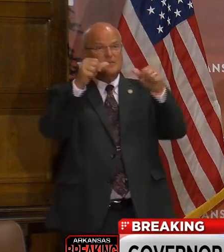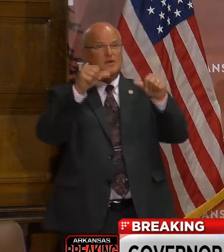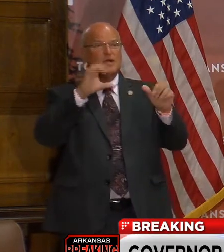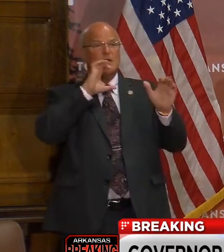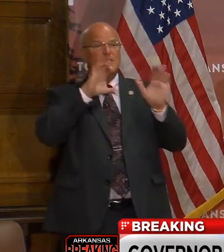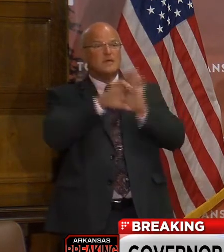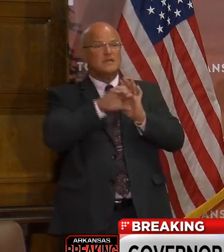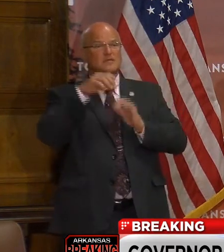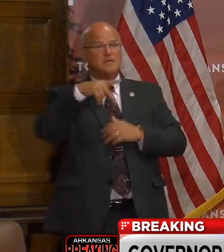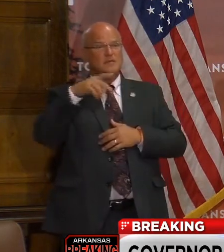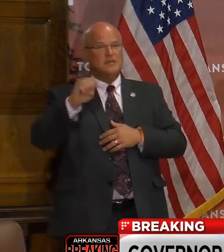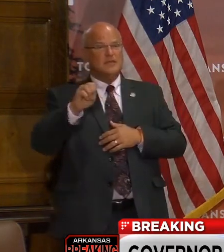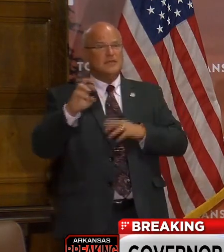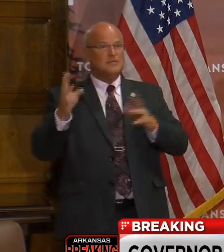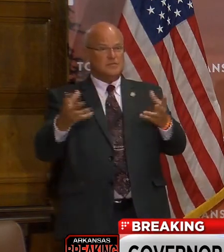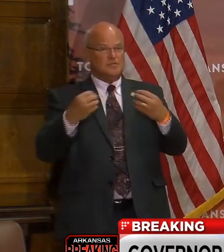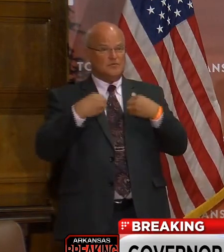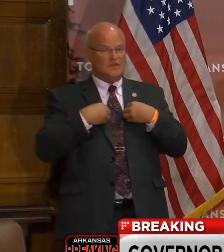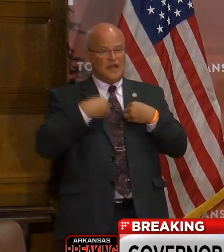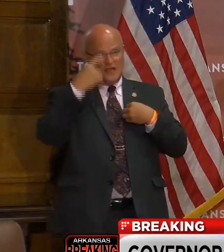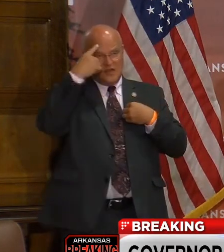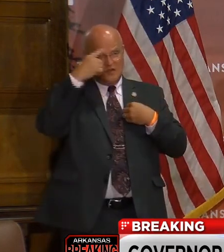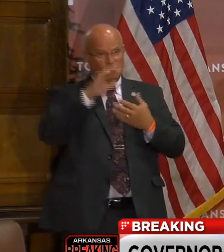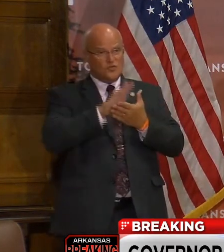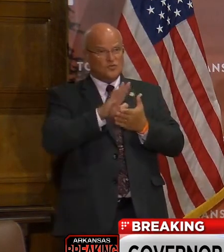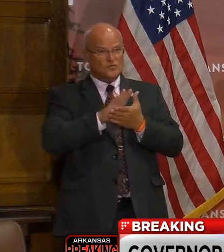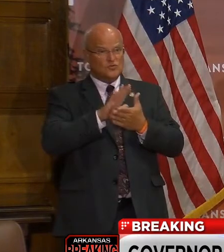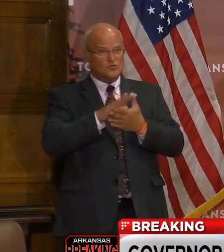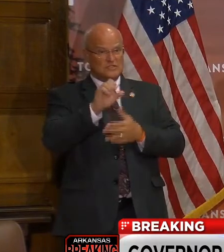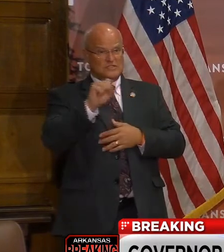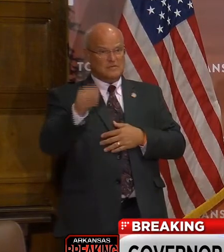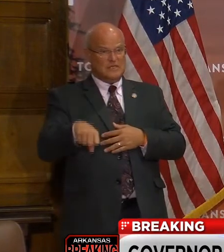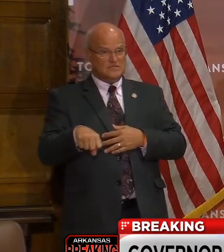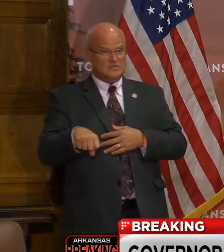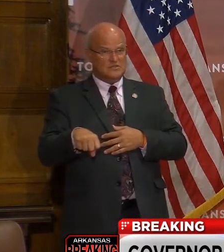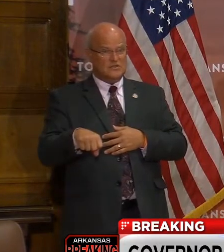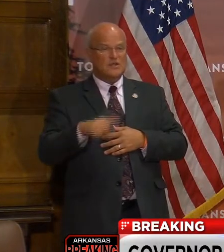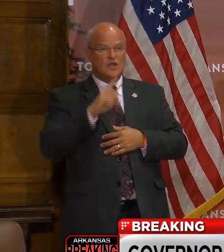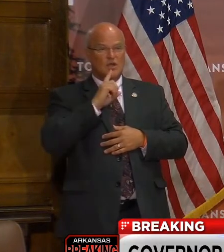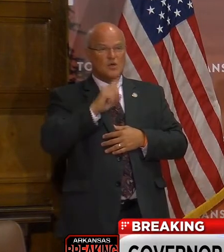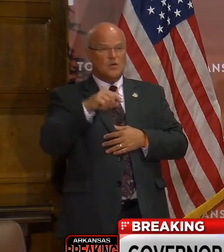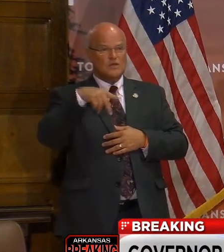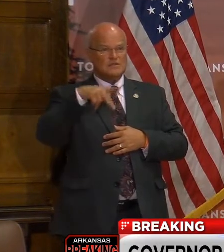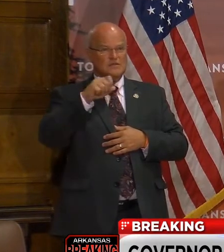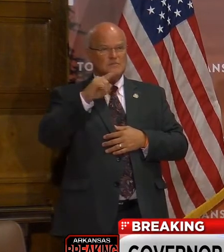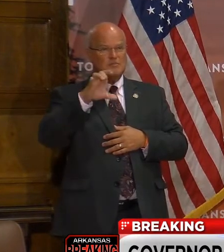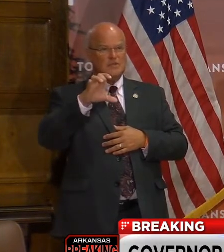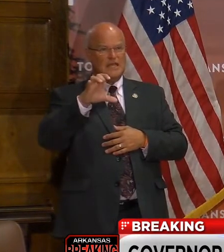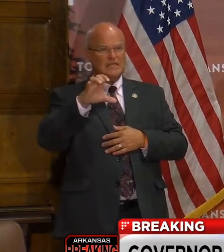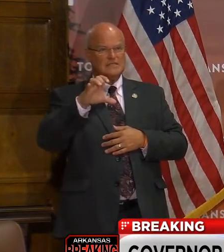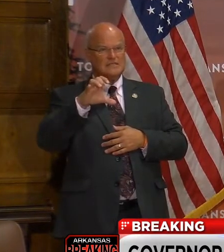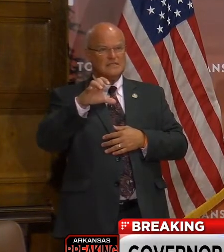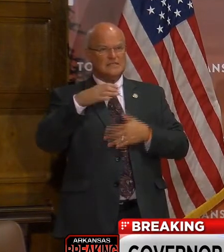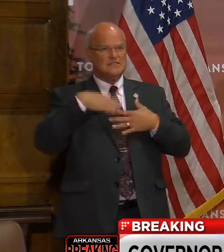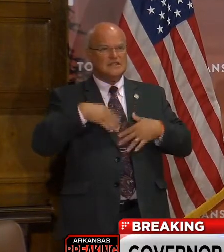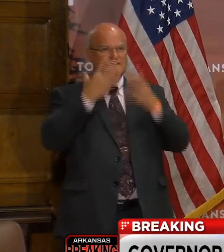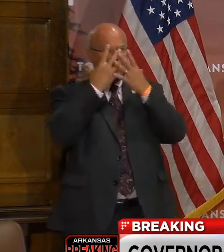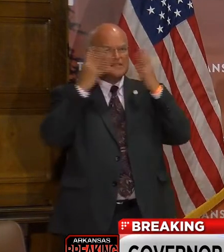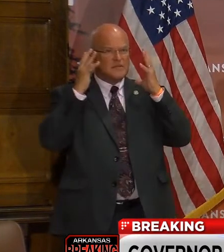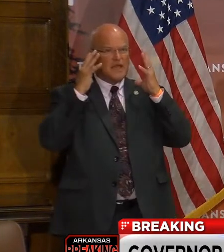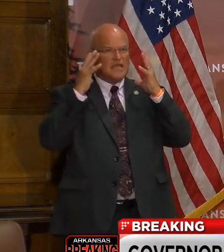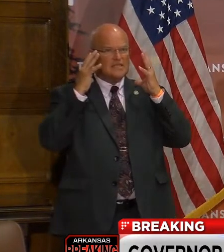the PPE he has been provided for this school semester. It was a plastic sheet labeled face